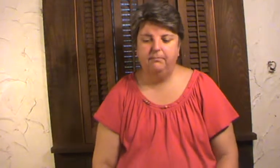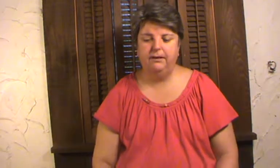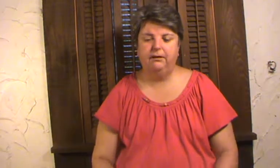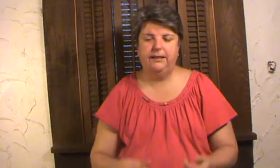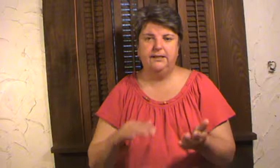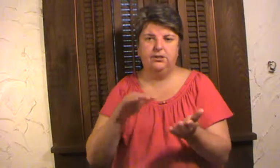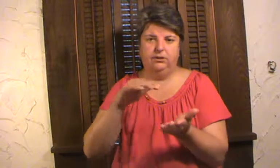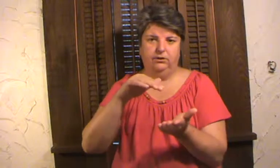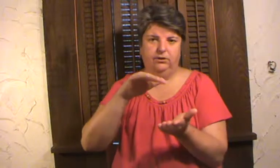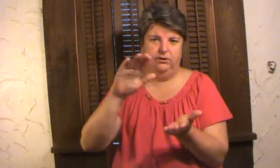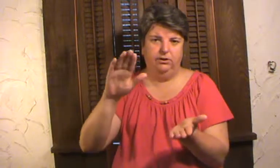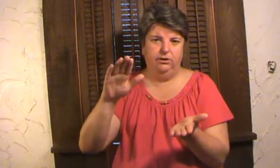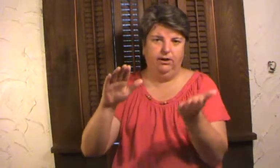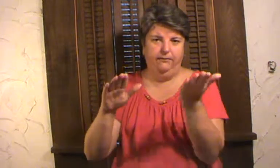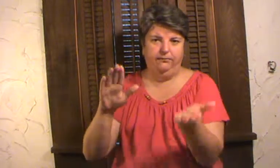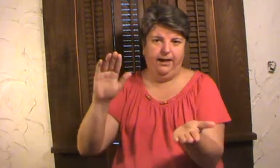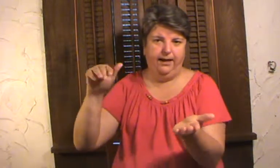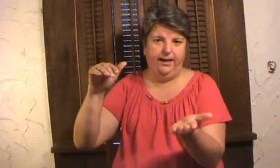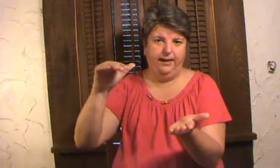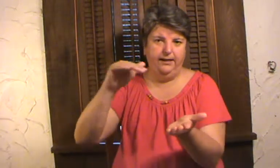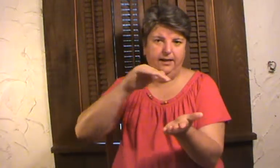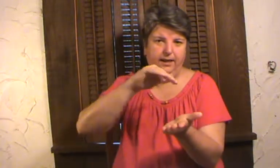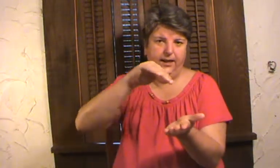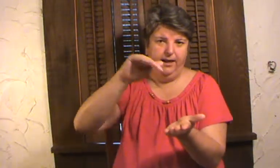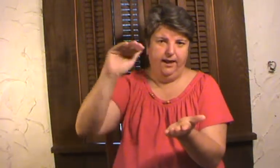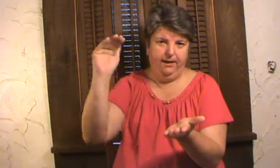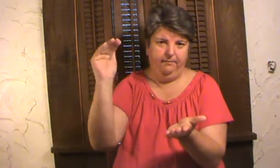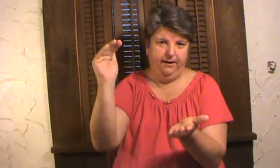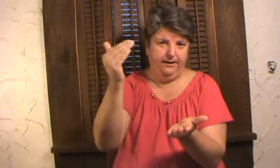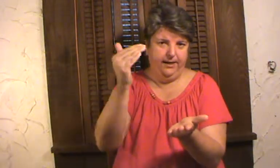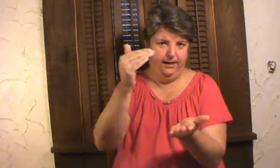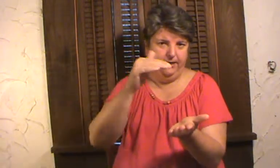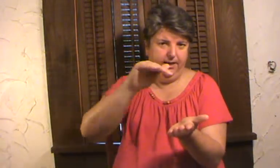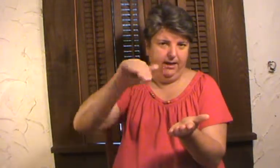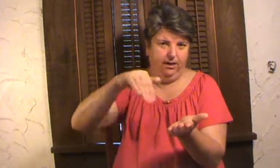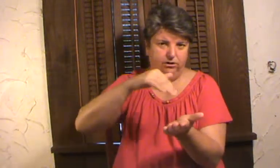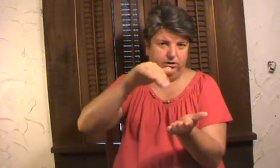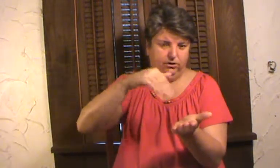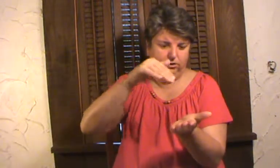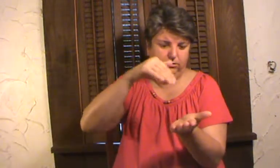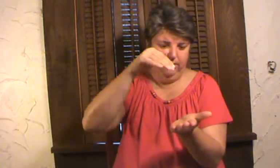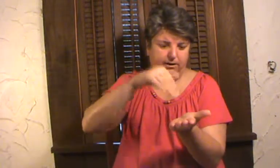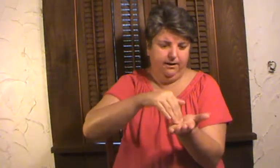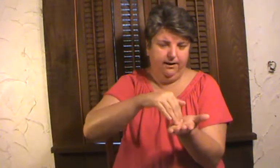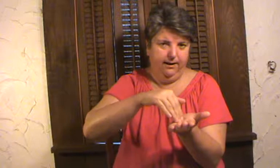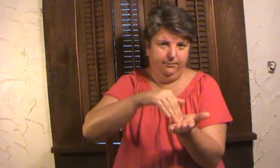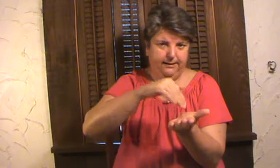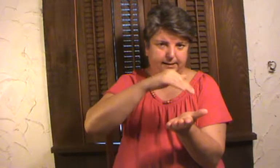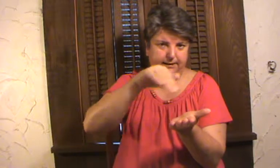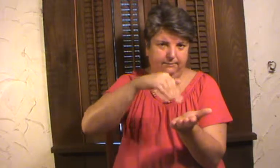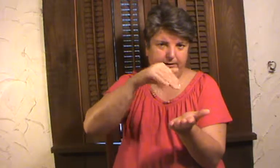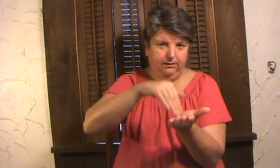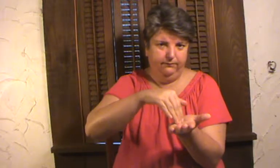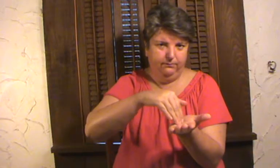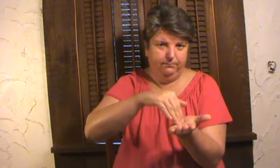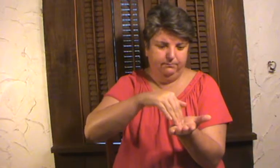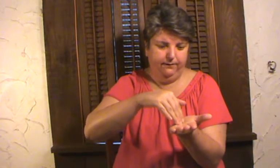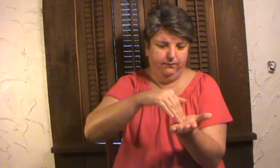Middle Eastern. You have a flat hand and a bent hand. You just circle it around, place it in the middle of your